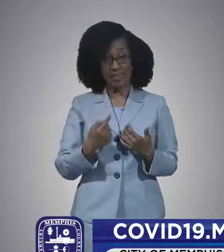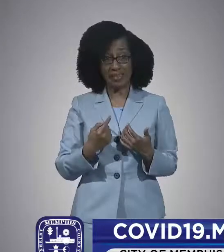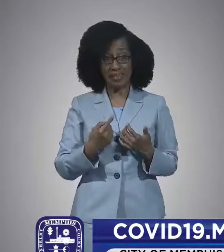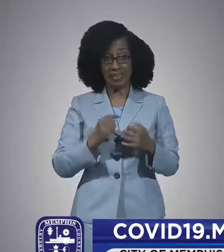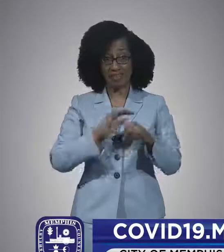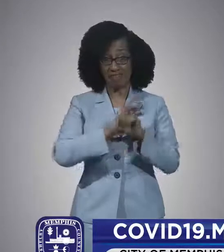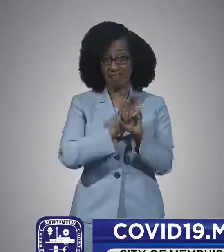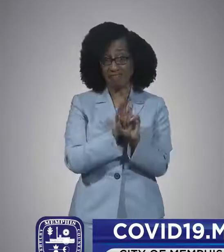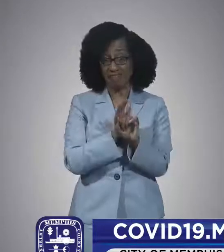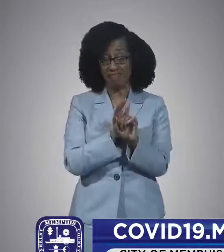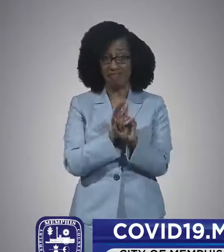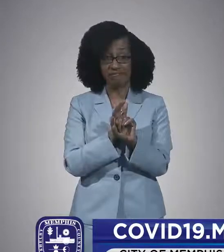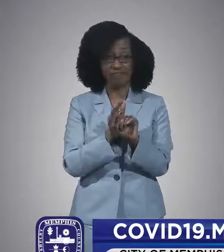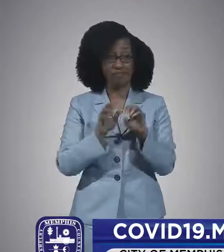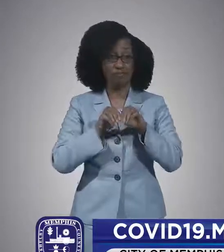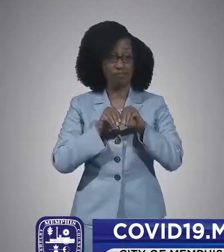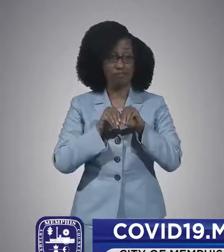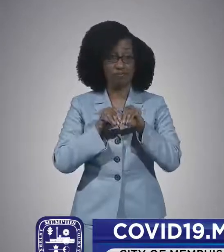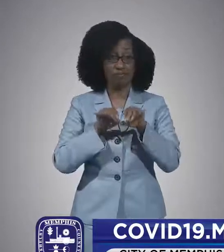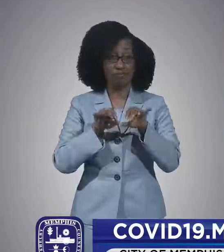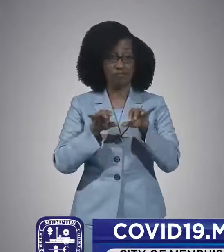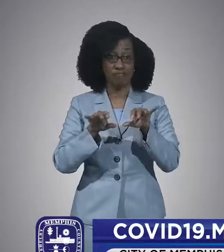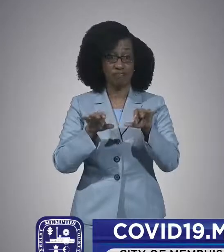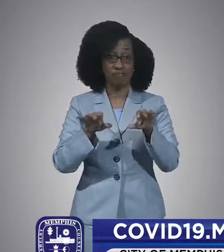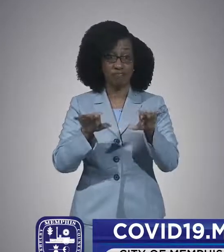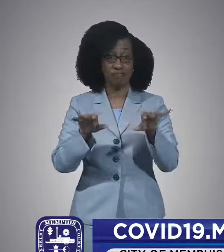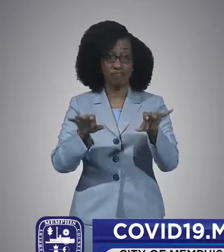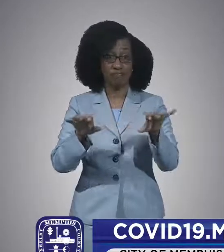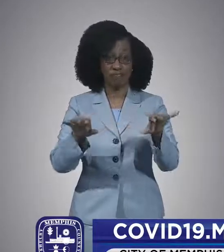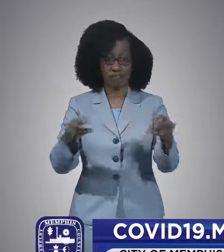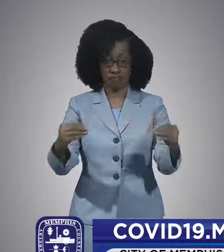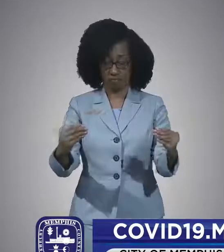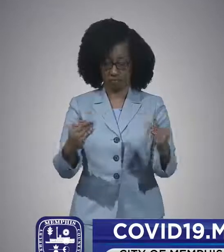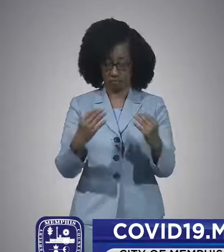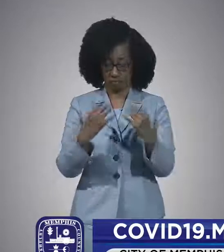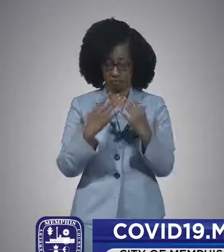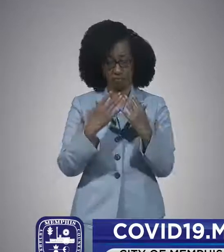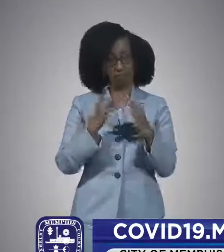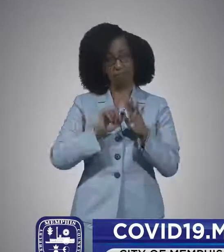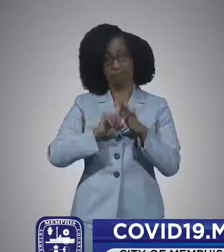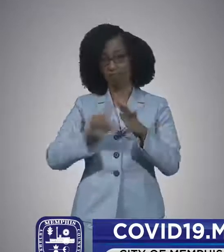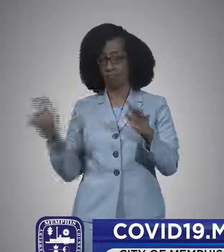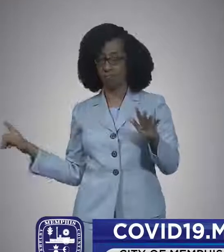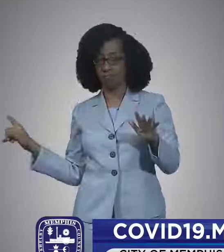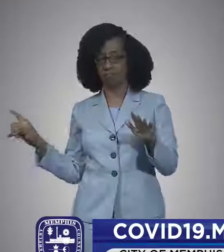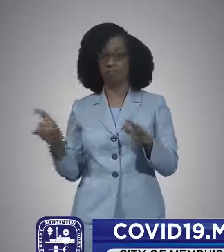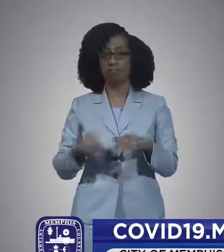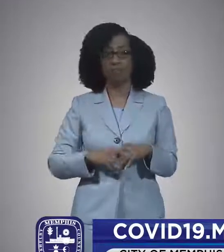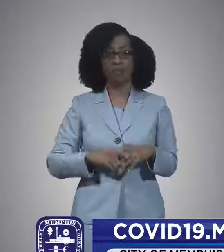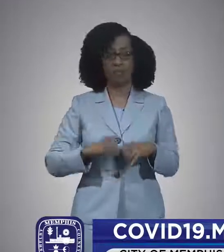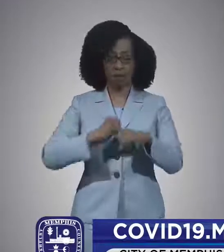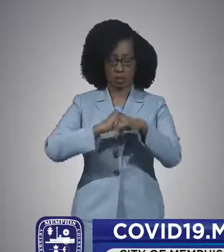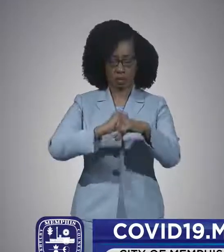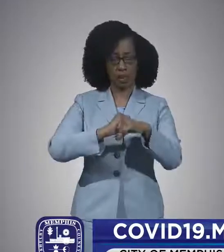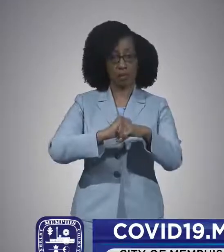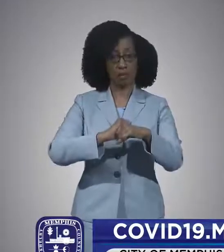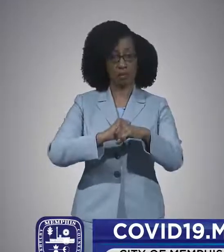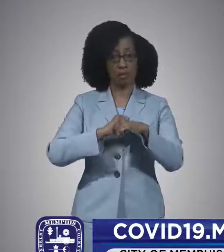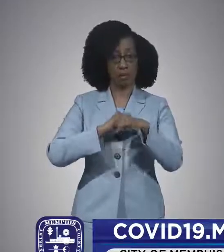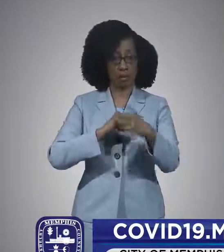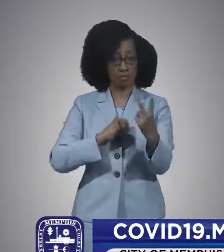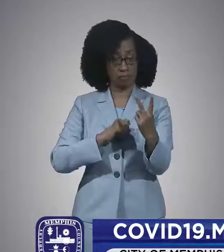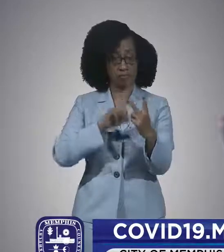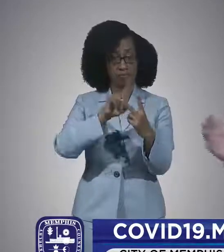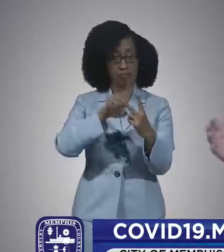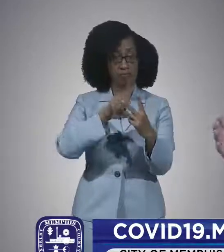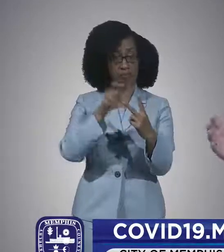COVID virus could present a risk to you. Protection, two parts. Protect yourself,